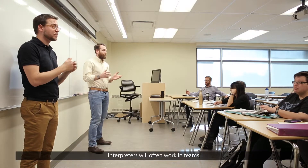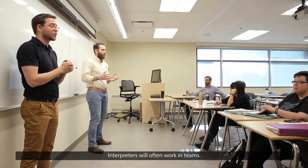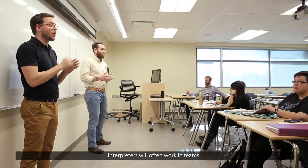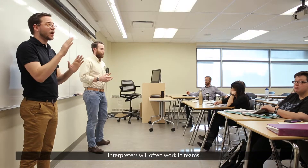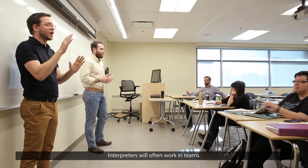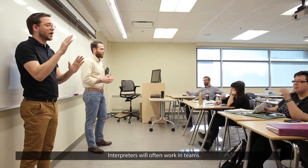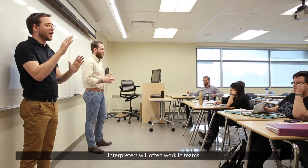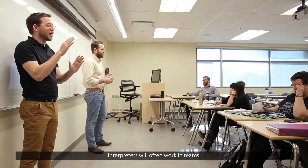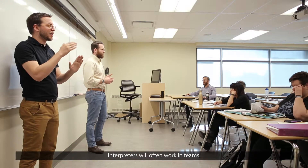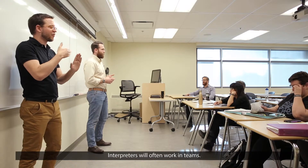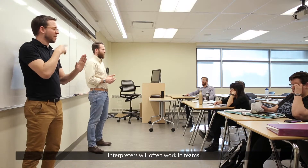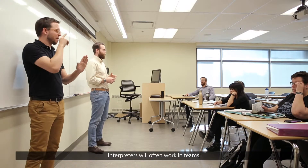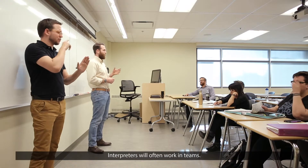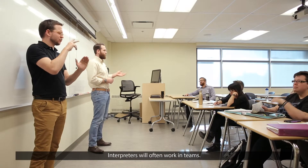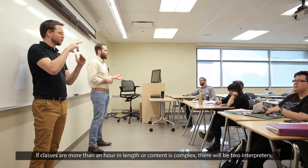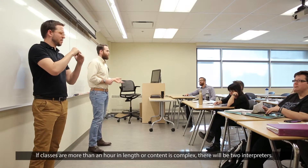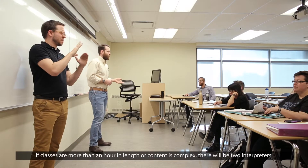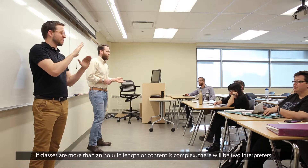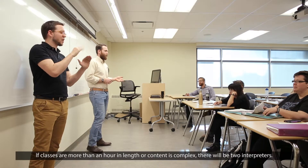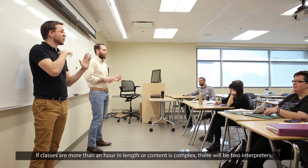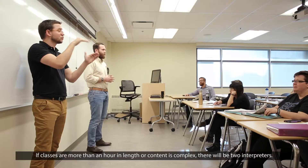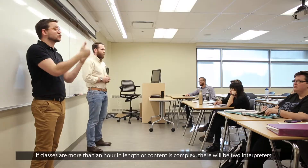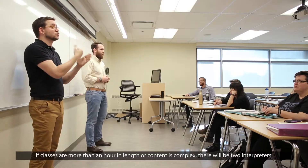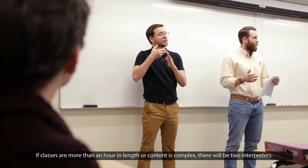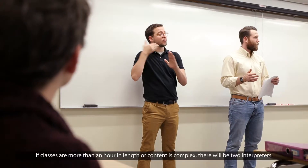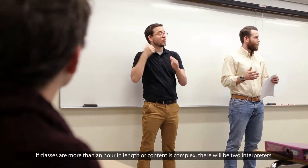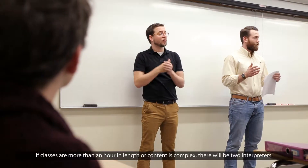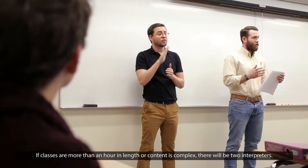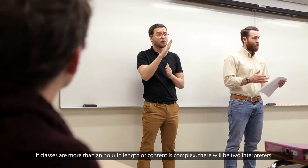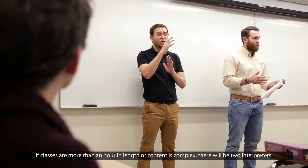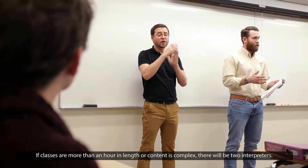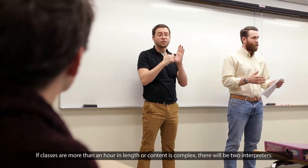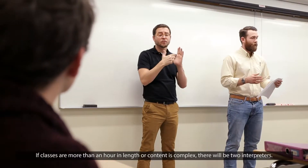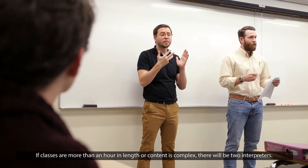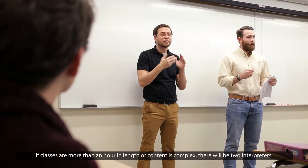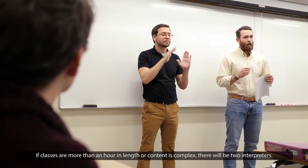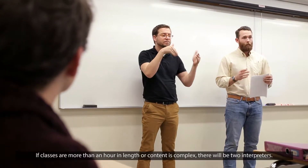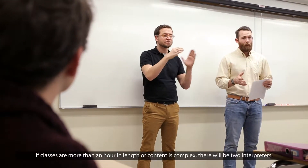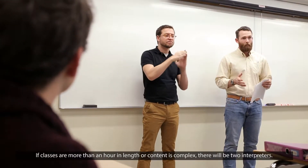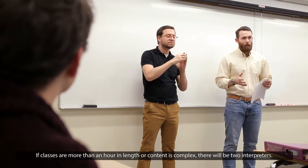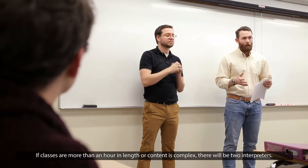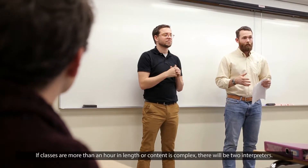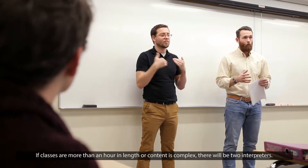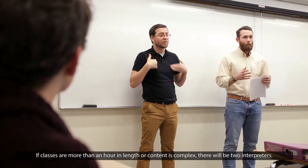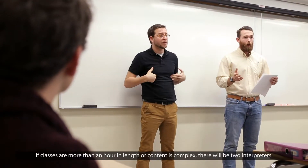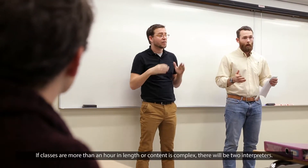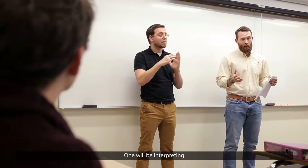Interpreters will often work in teams. If classes are more than an hour in length or content is complex, there will be two interpreters. One